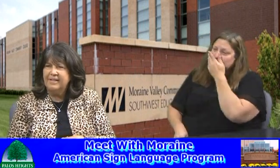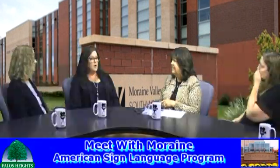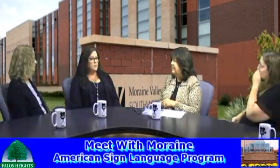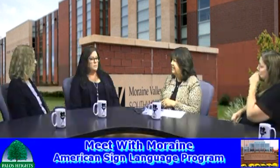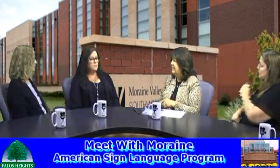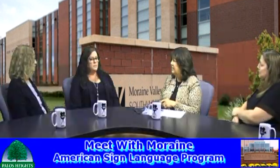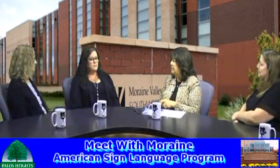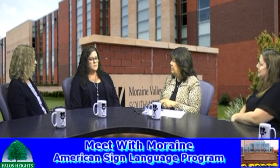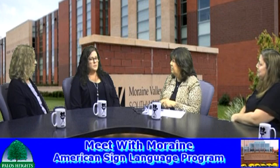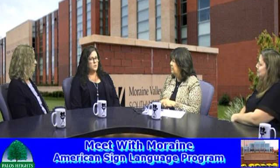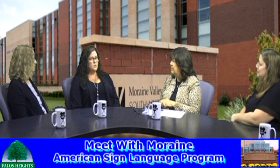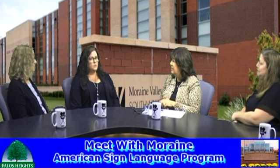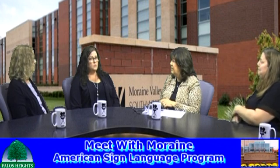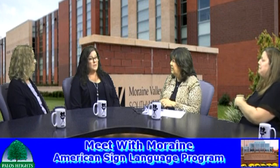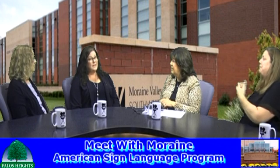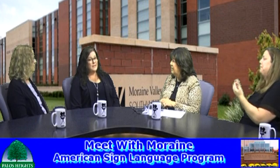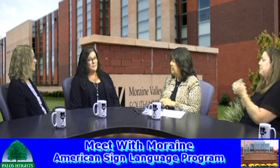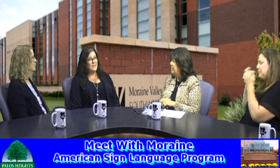I